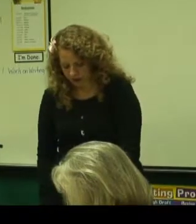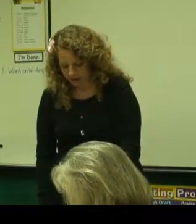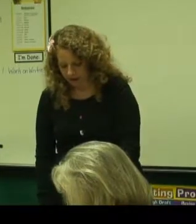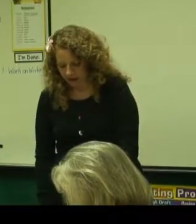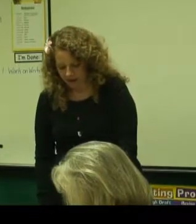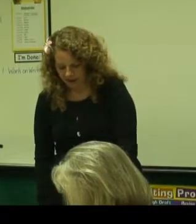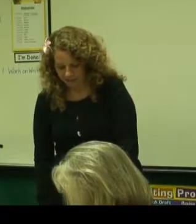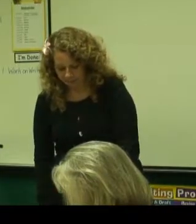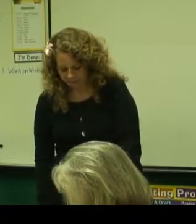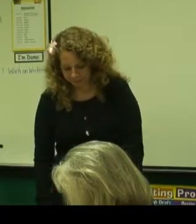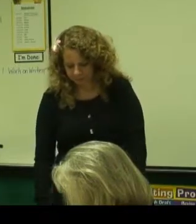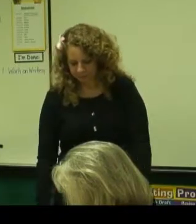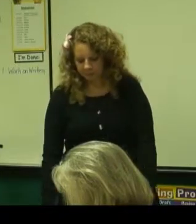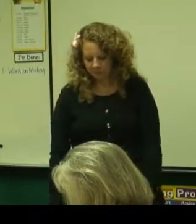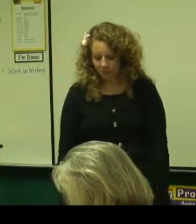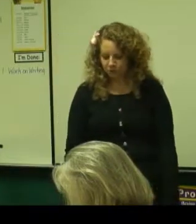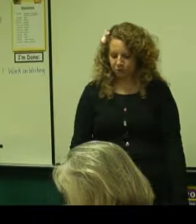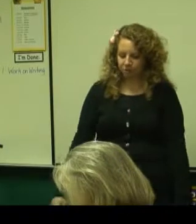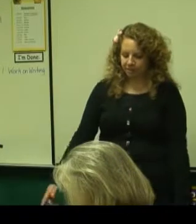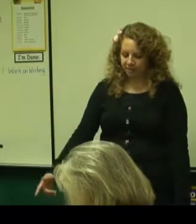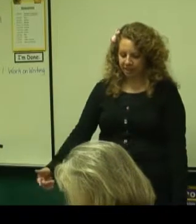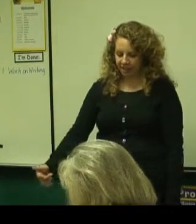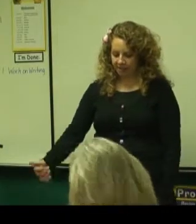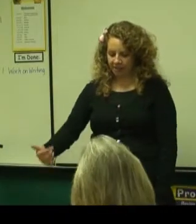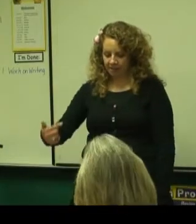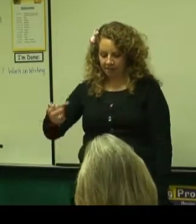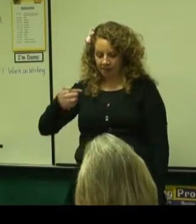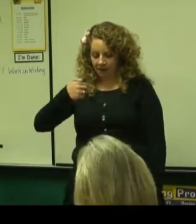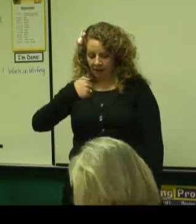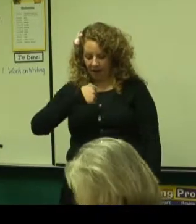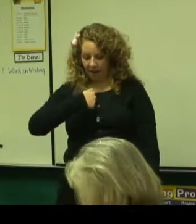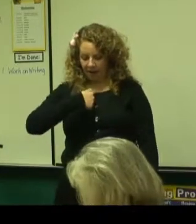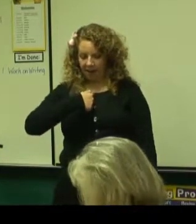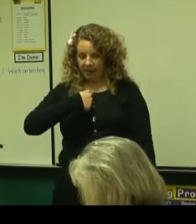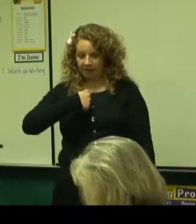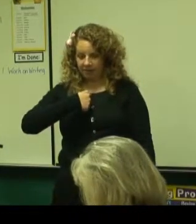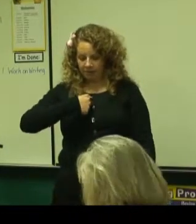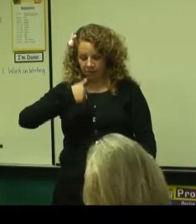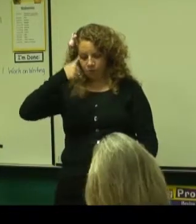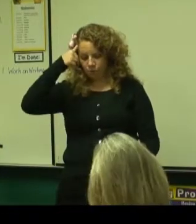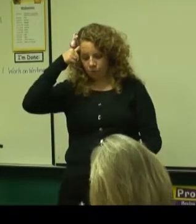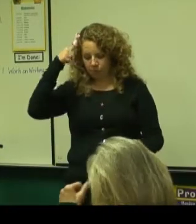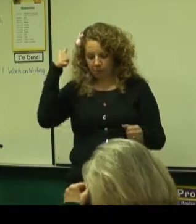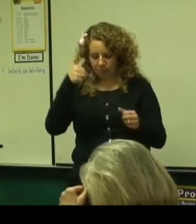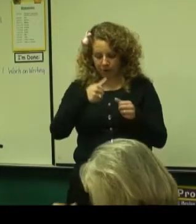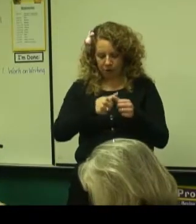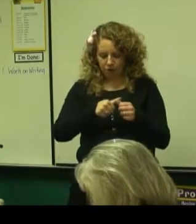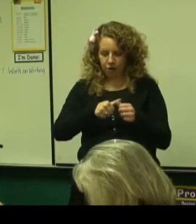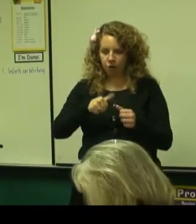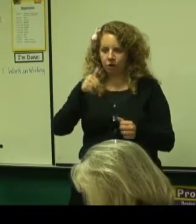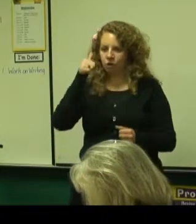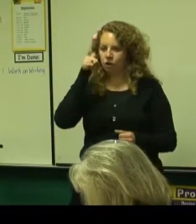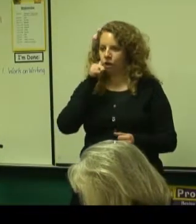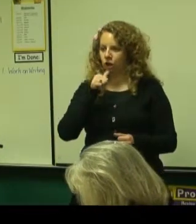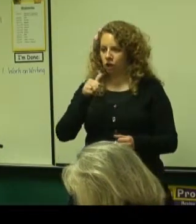not I. So you would say, I remember